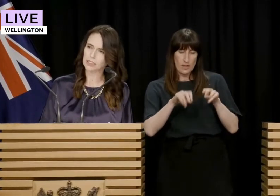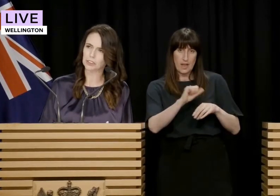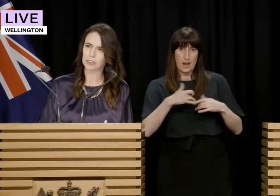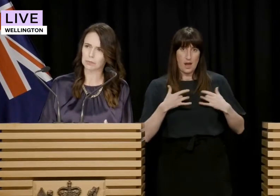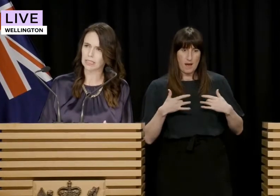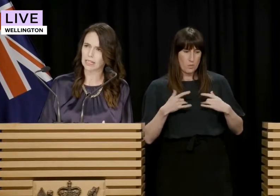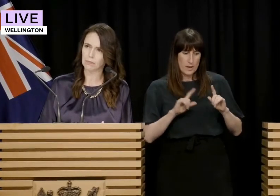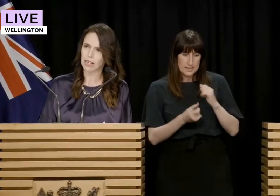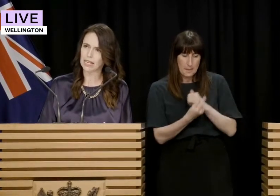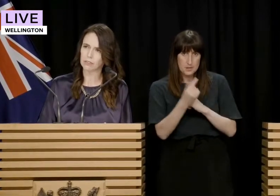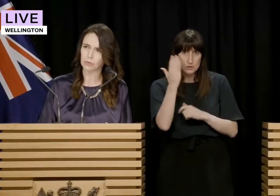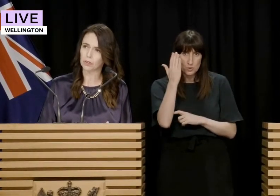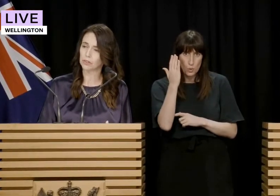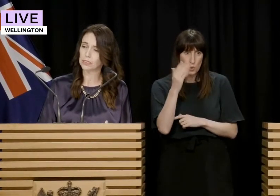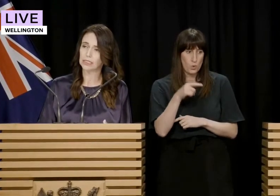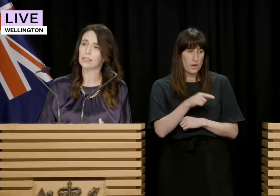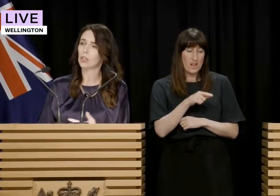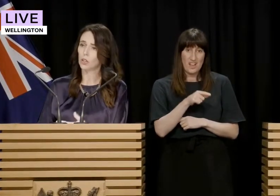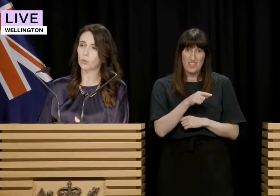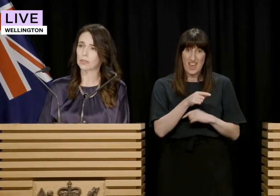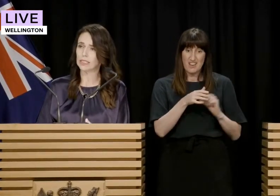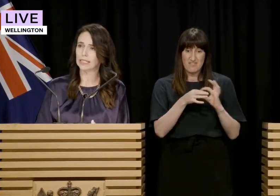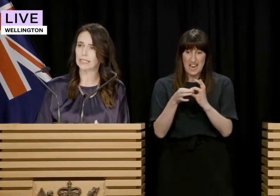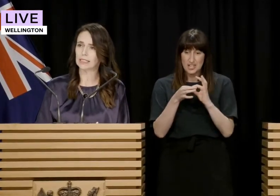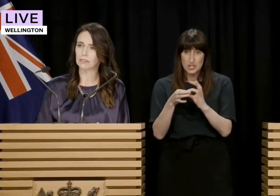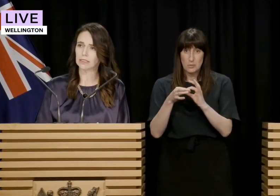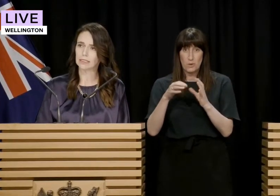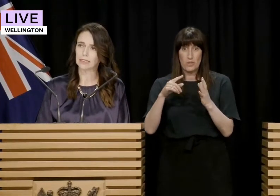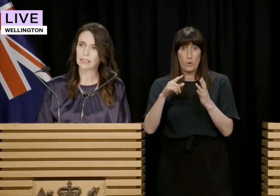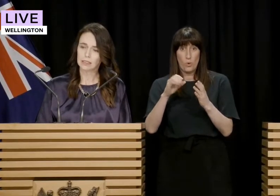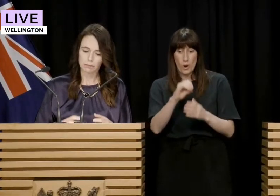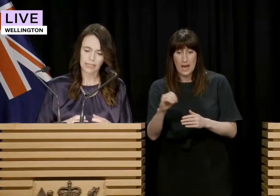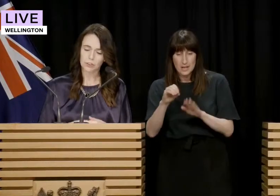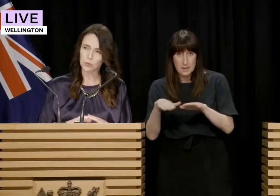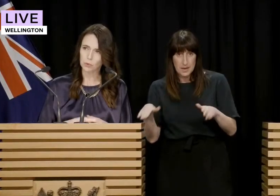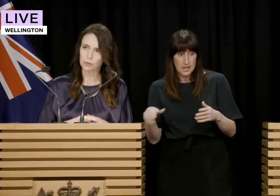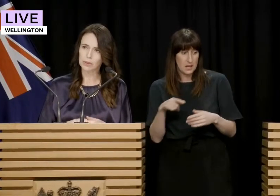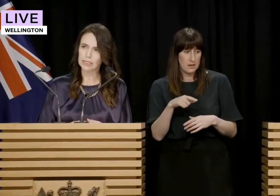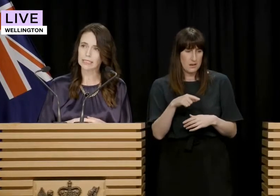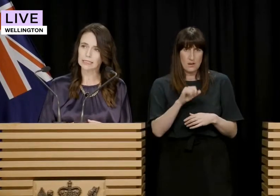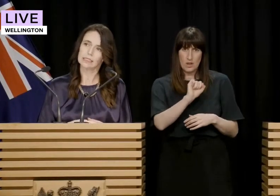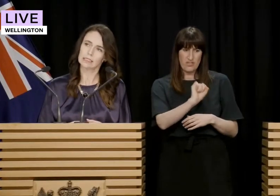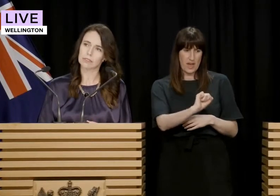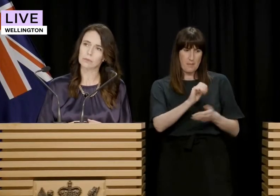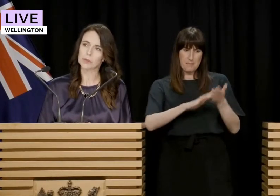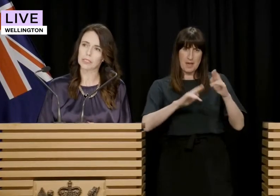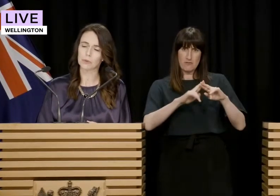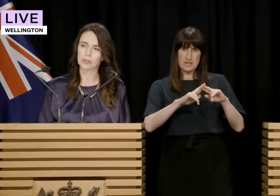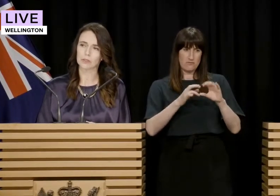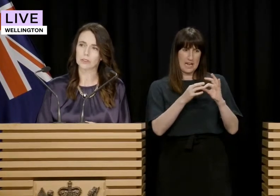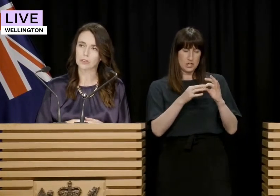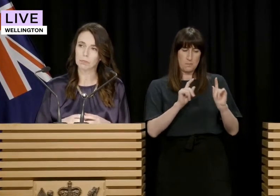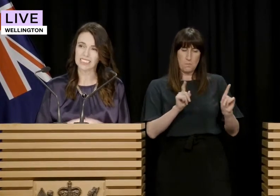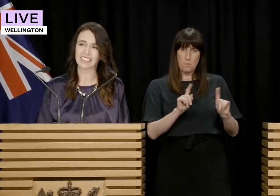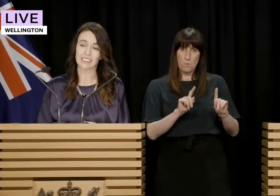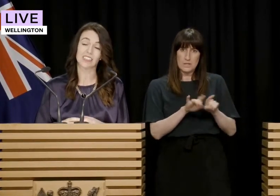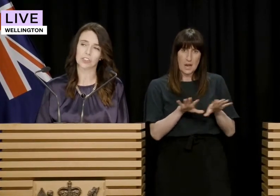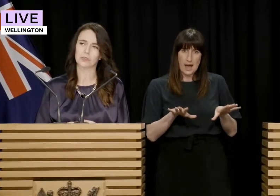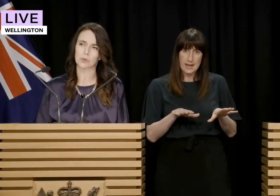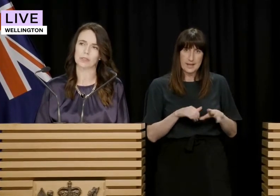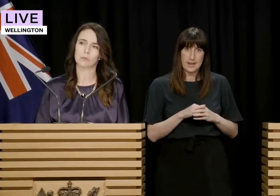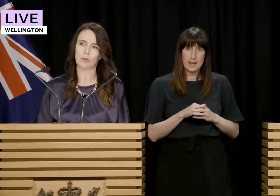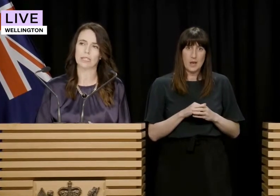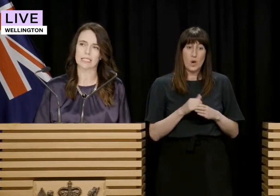the relationships they might have with OT or with their caregivers, to make sure that we're really intensively working with those,